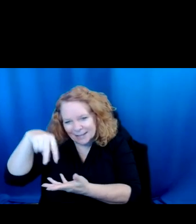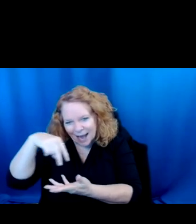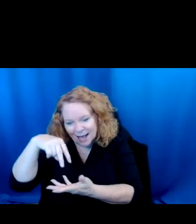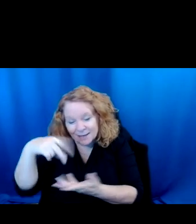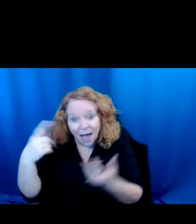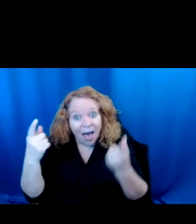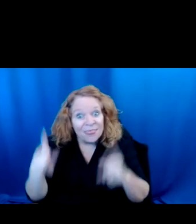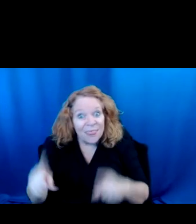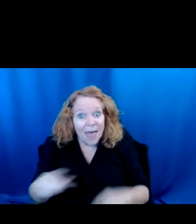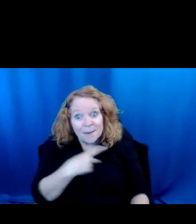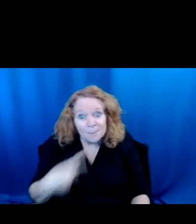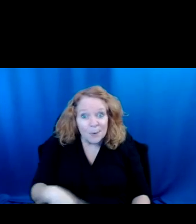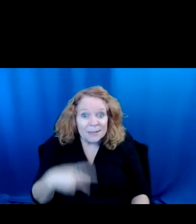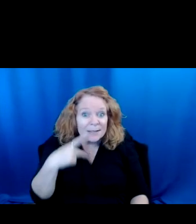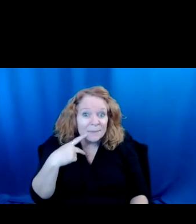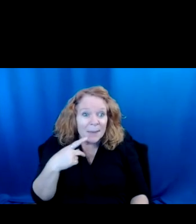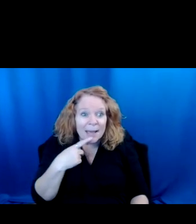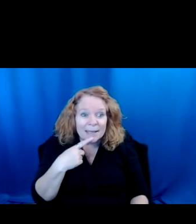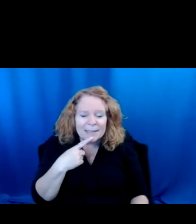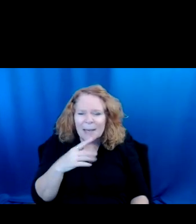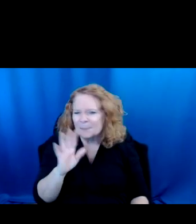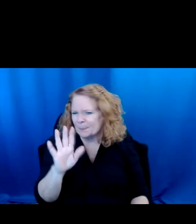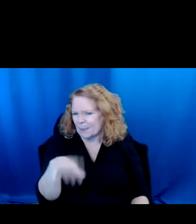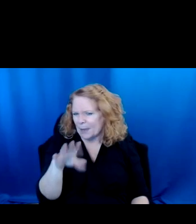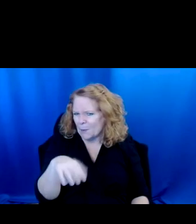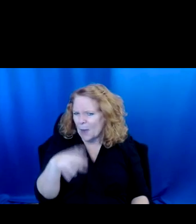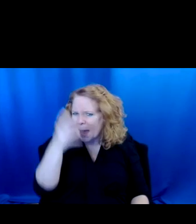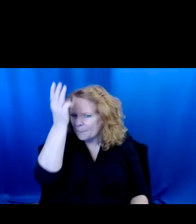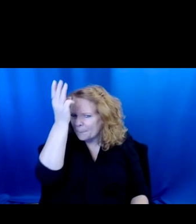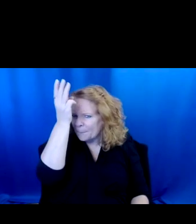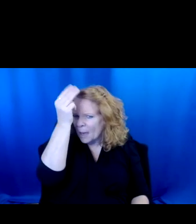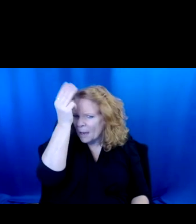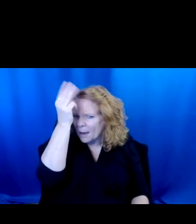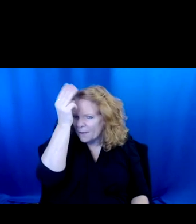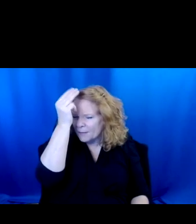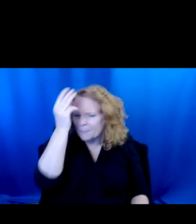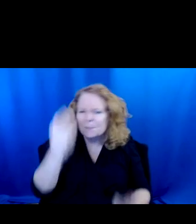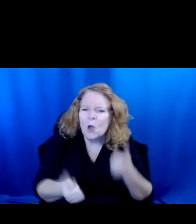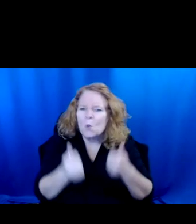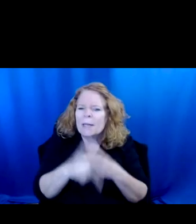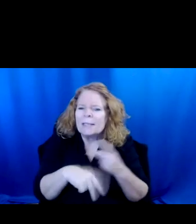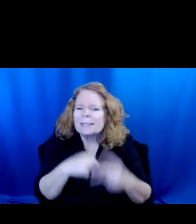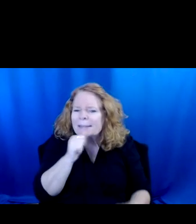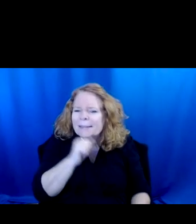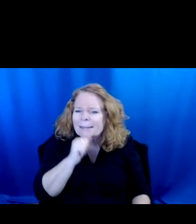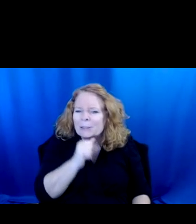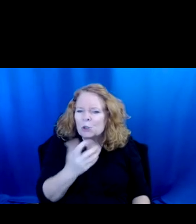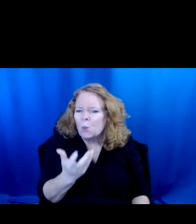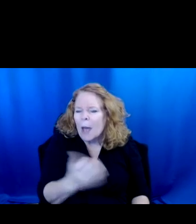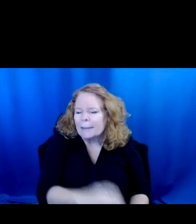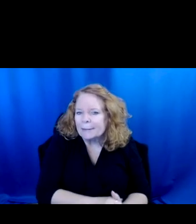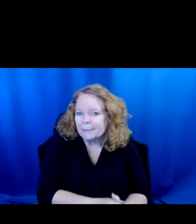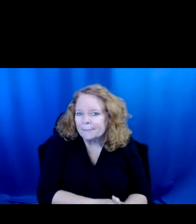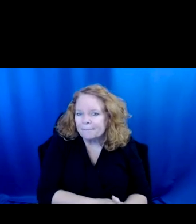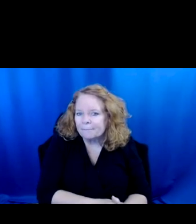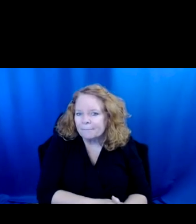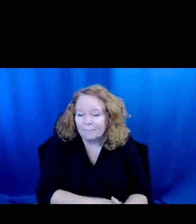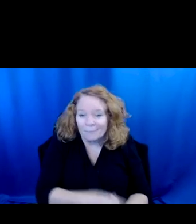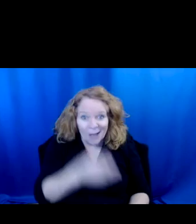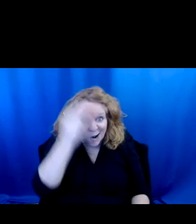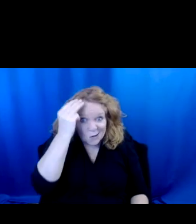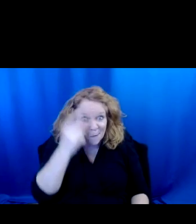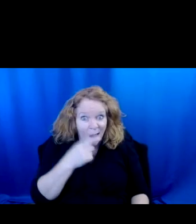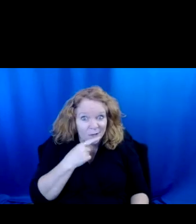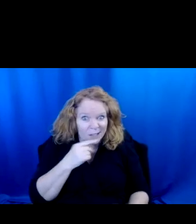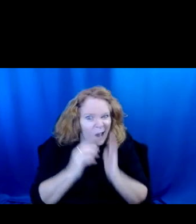Princess Peggy says, "Now then, Marvin, which ice cream can I get you?" she said. And Marvin says, "Oh,